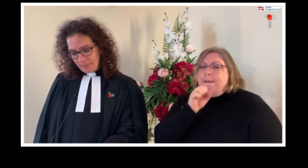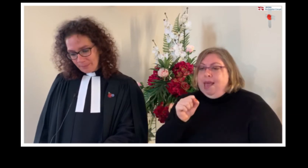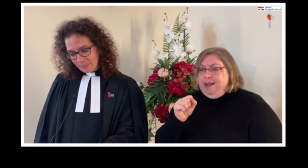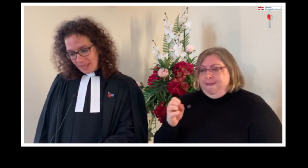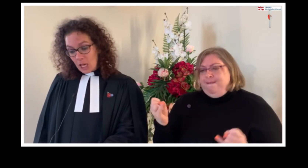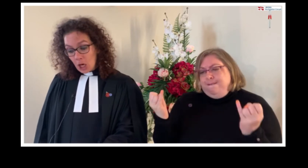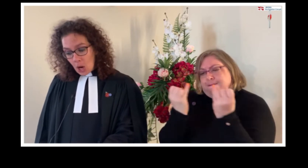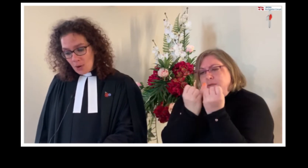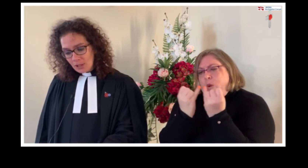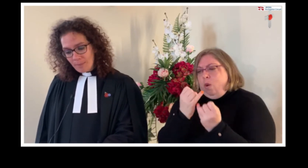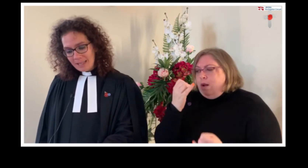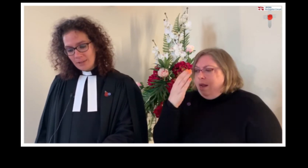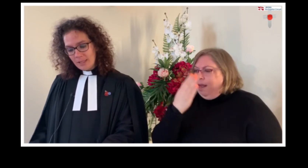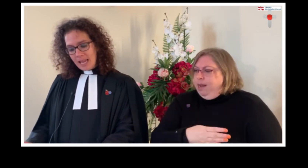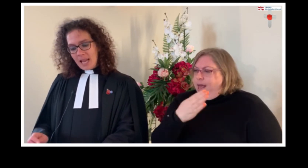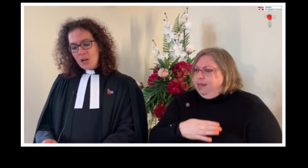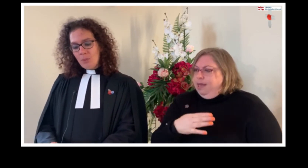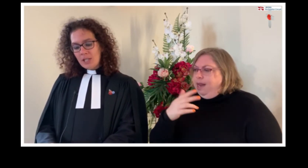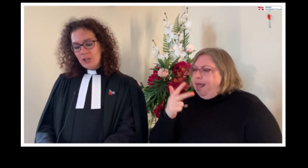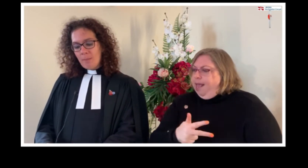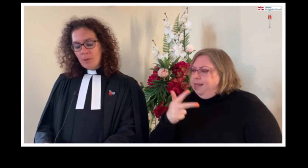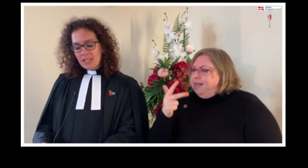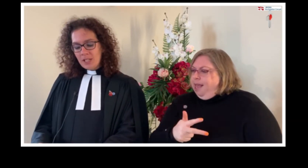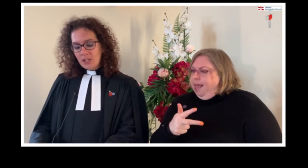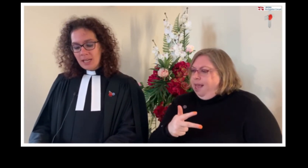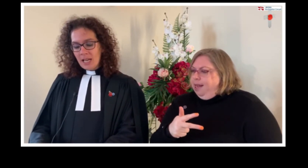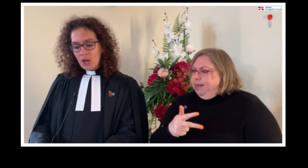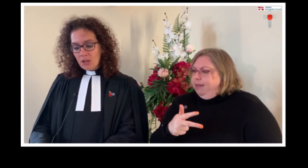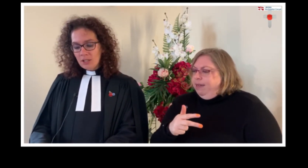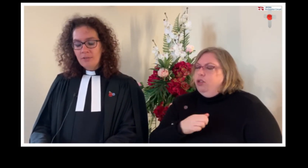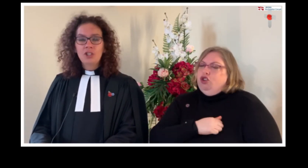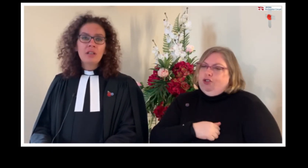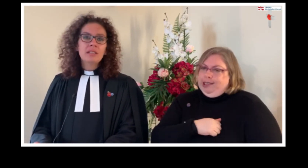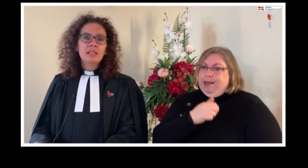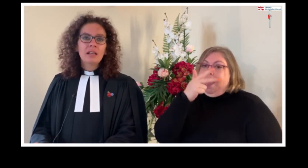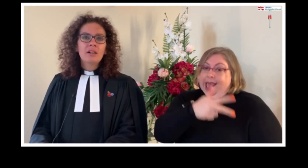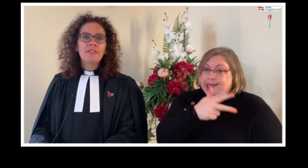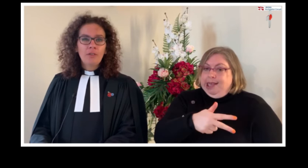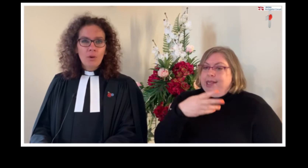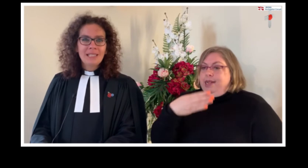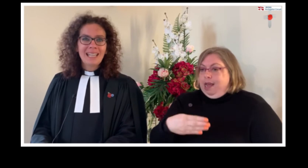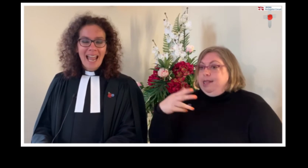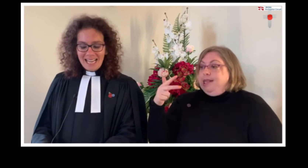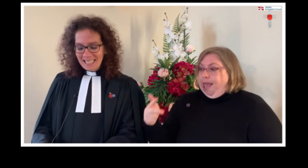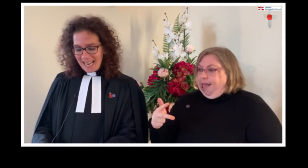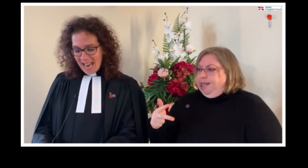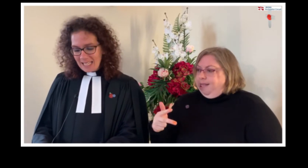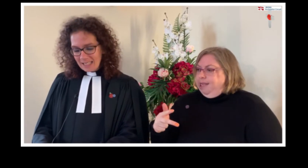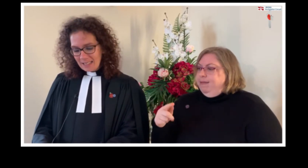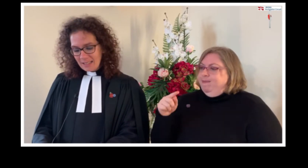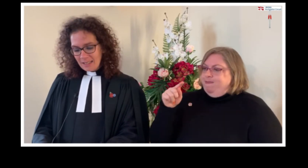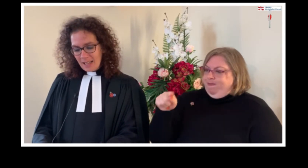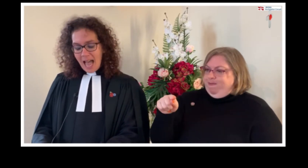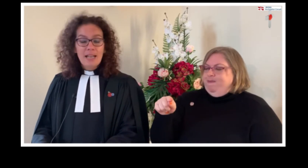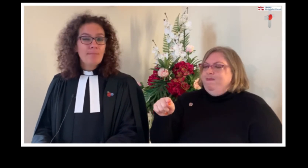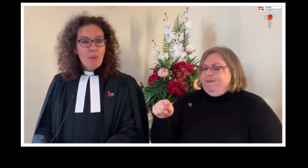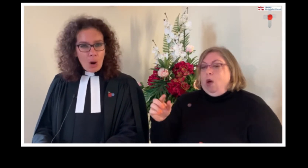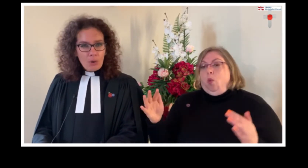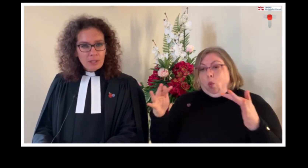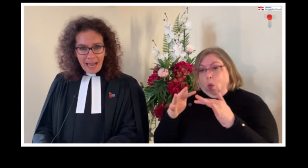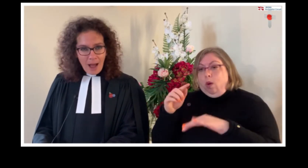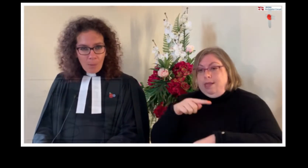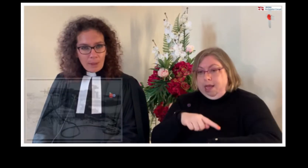1898 at Omdurman, a colonial battle in which the British, at a cost of just 48 dead,